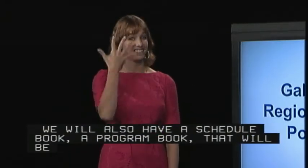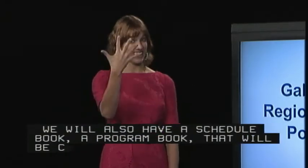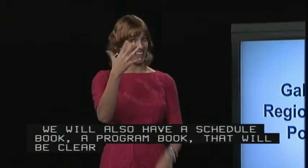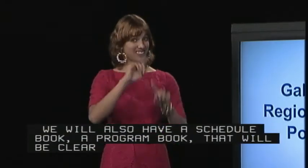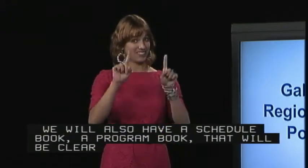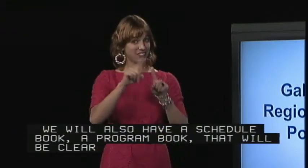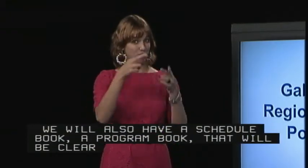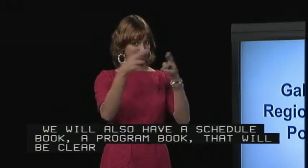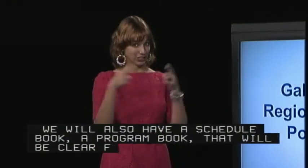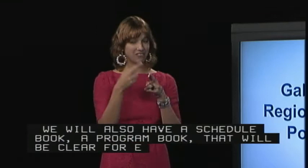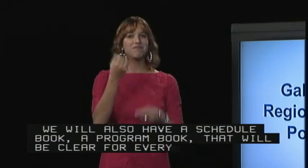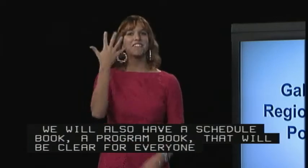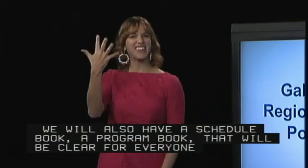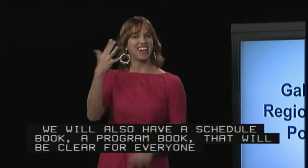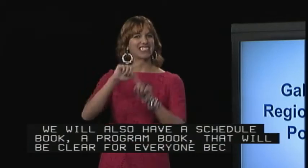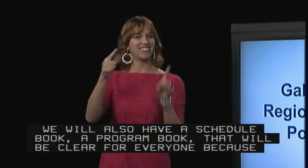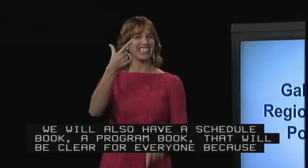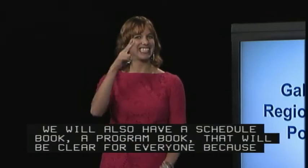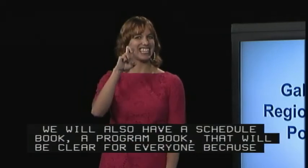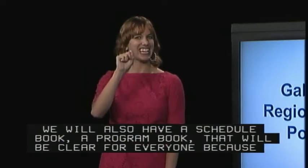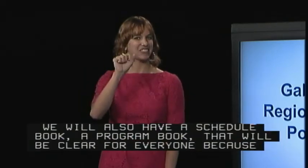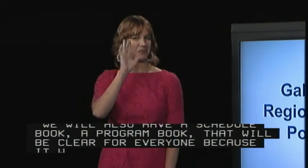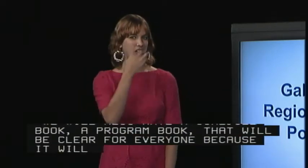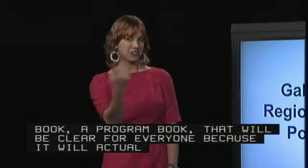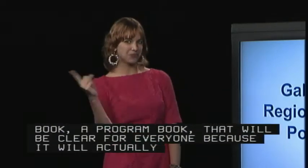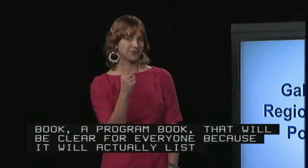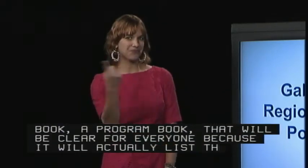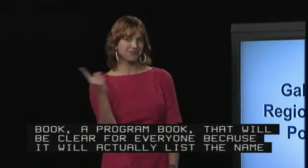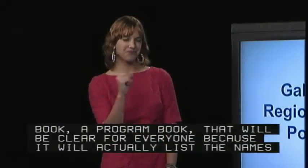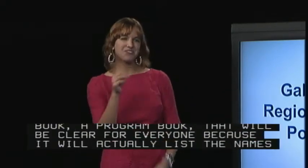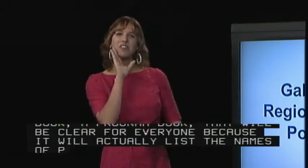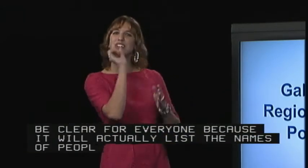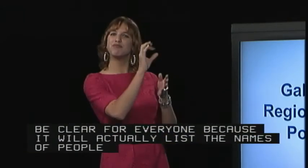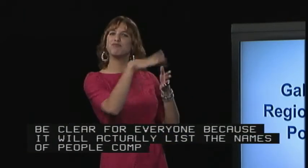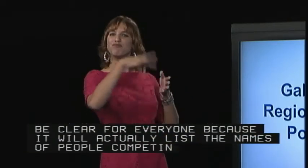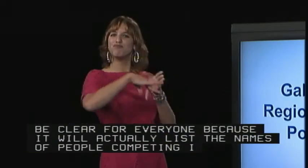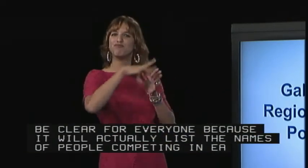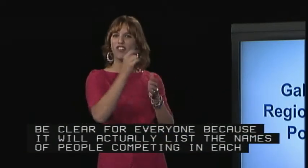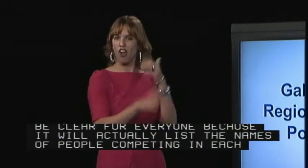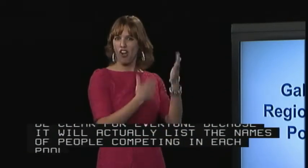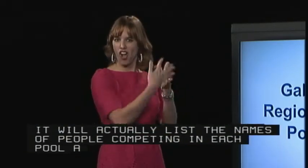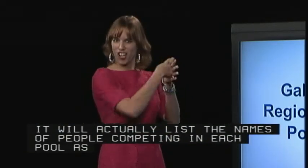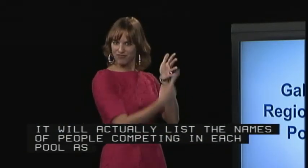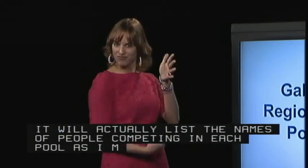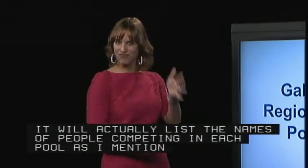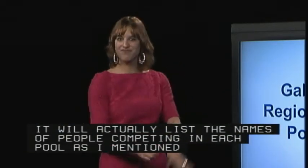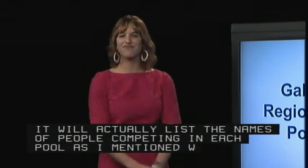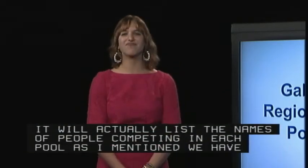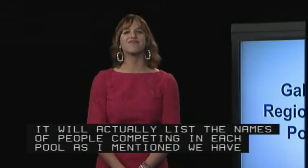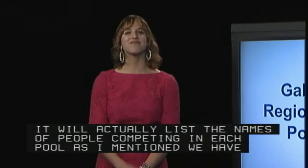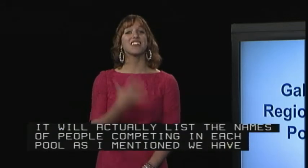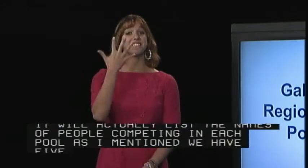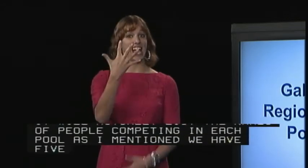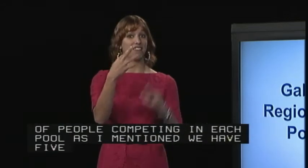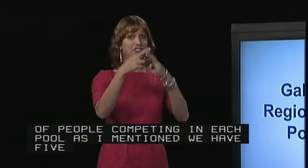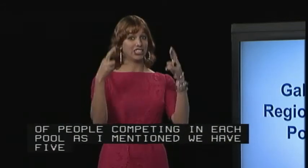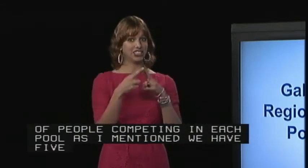competing in each pool. Now, as I mentioned, we have 5 different regions, and I have a guest with me today to help me introduce each of the 5